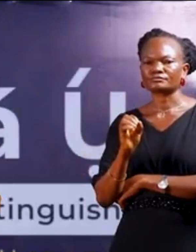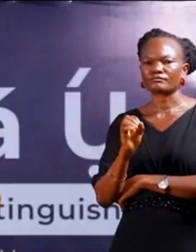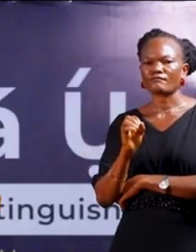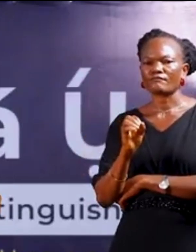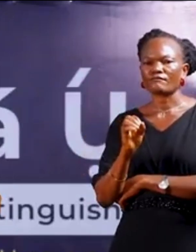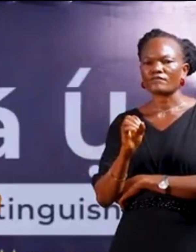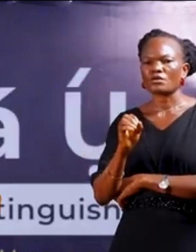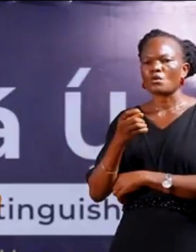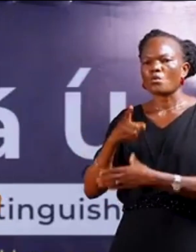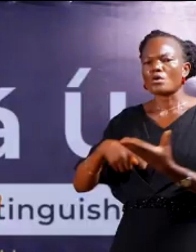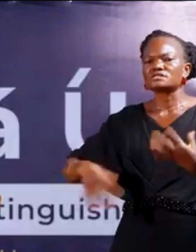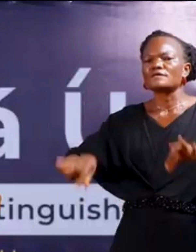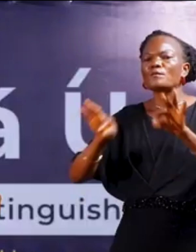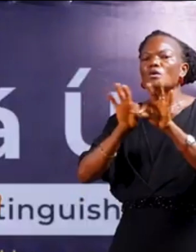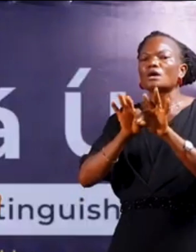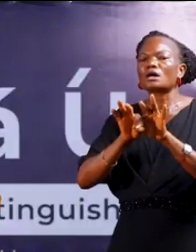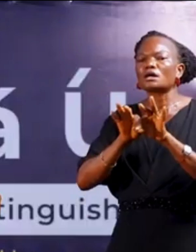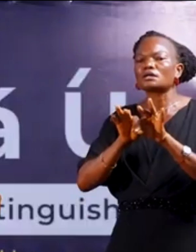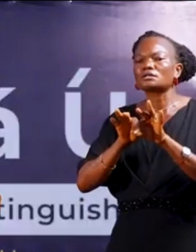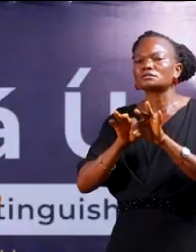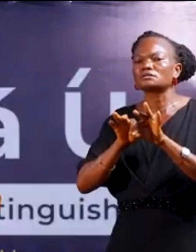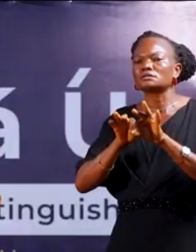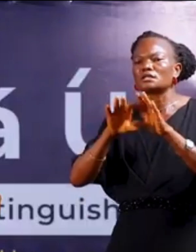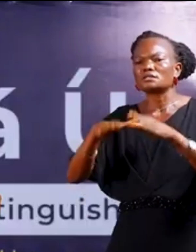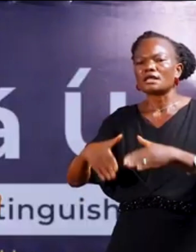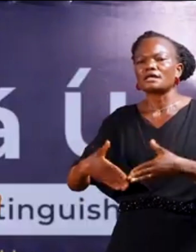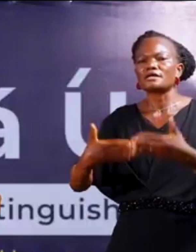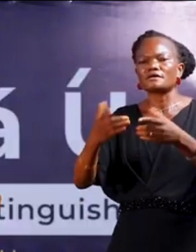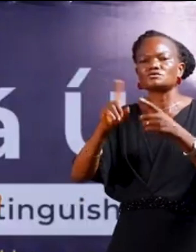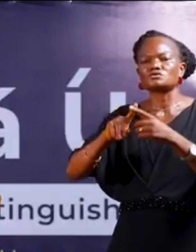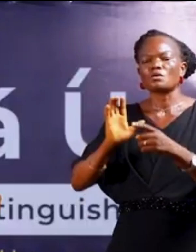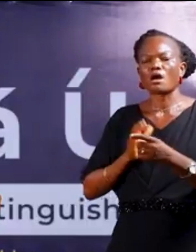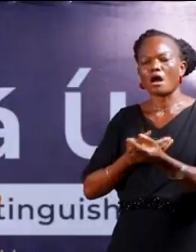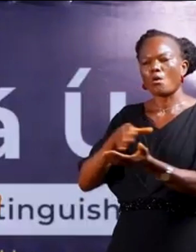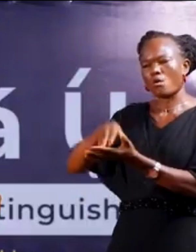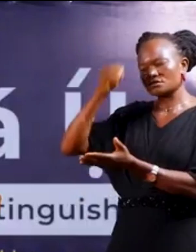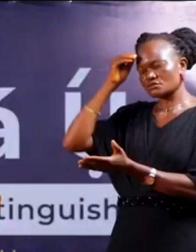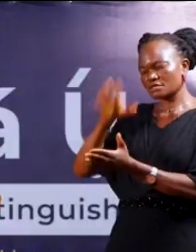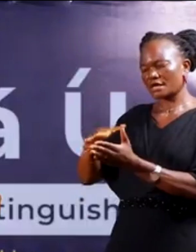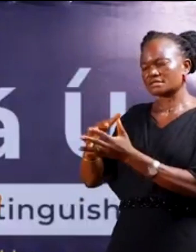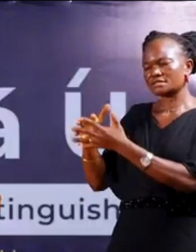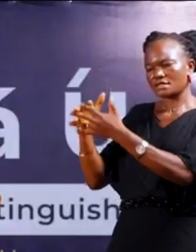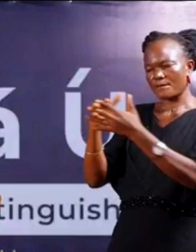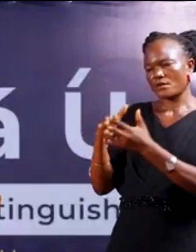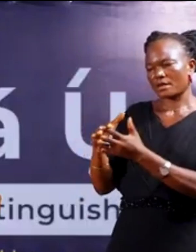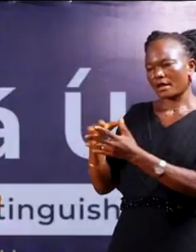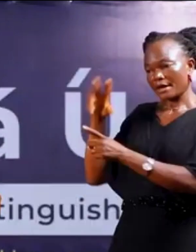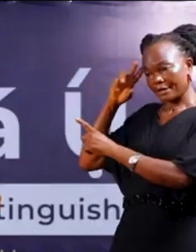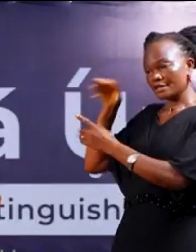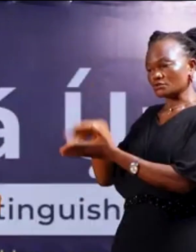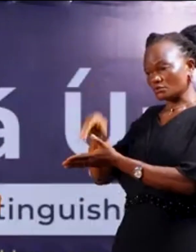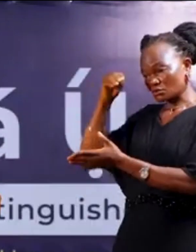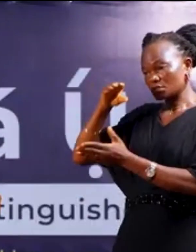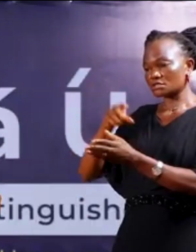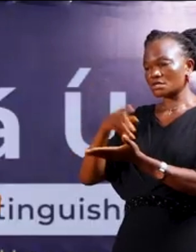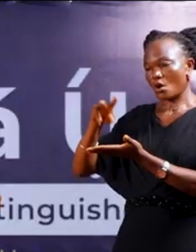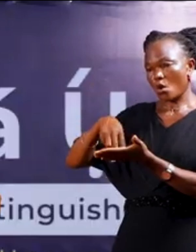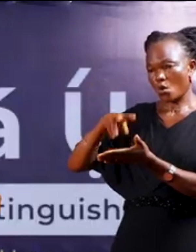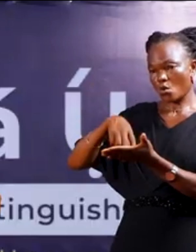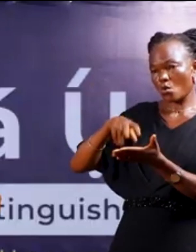what is important, I assign this to my students in the United States. Read Ahara